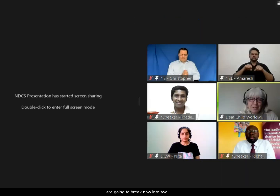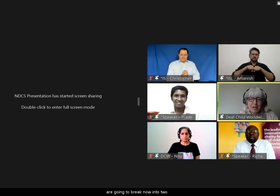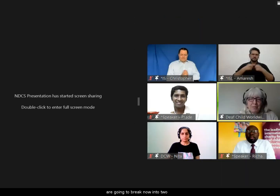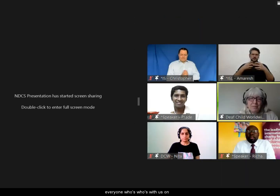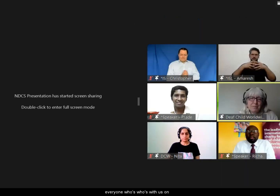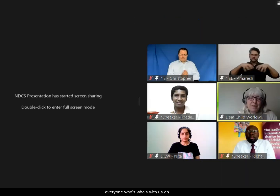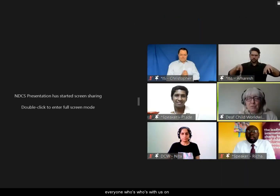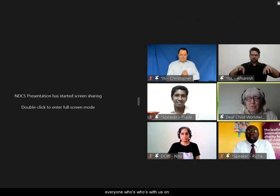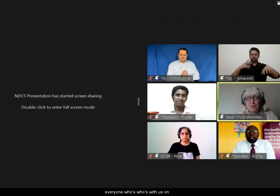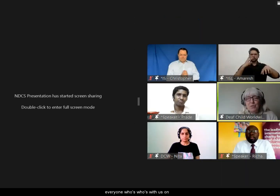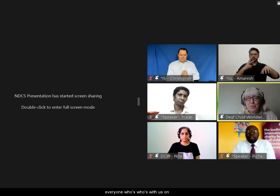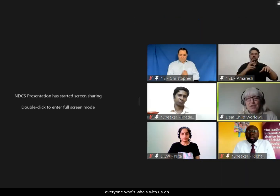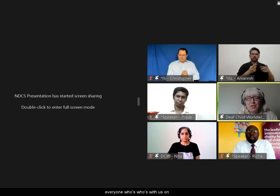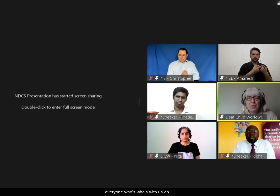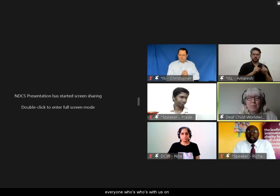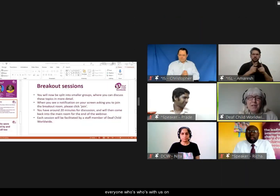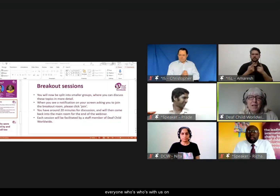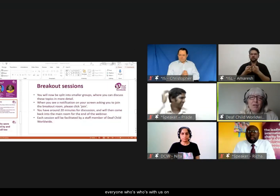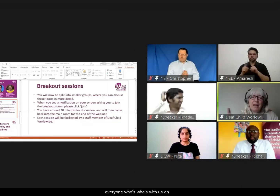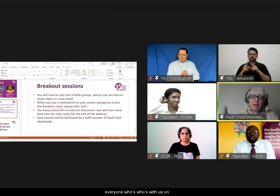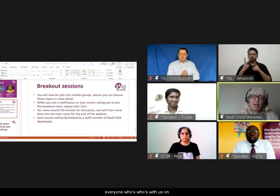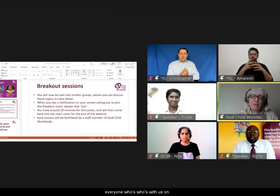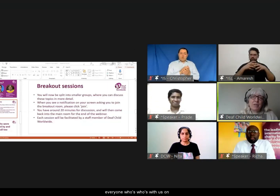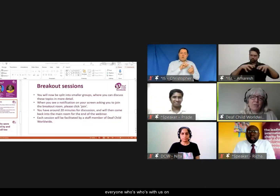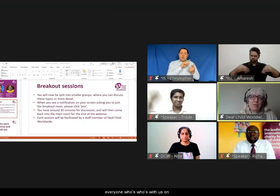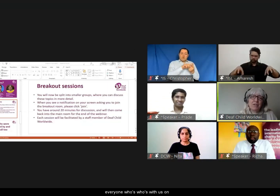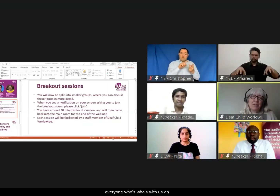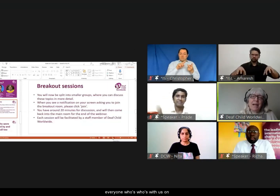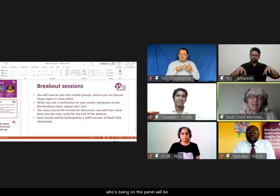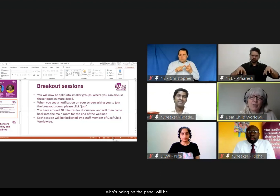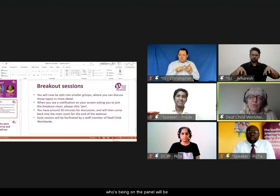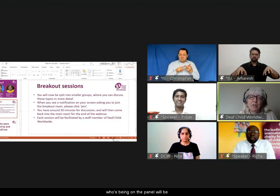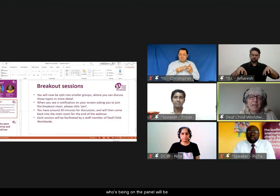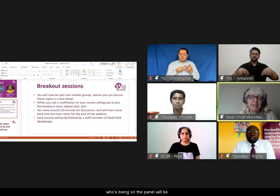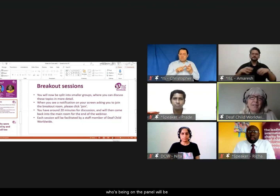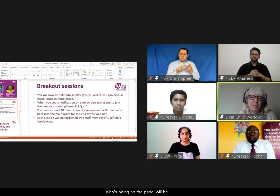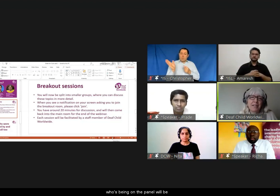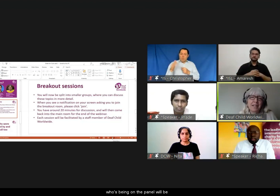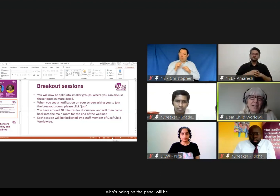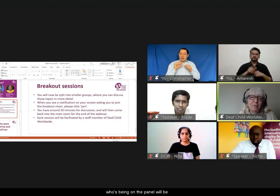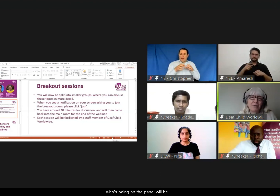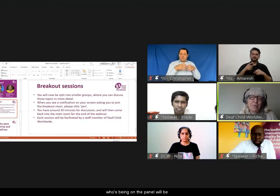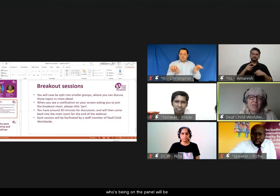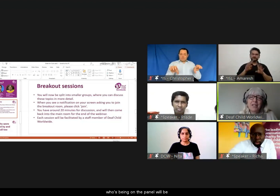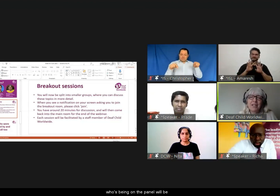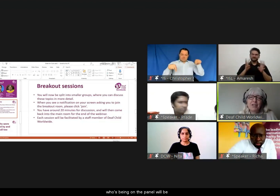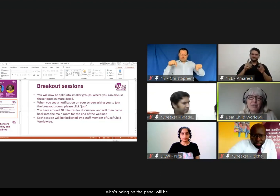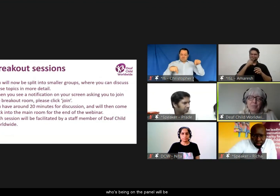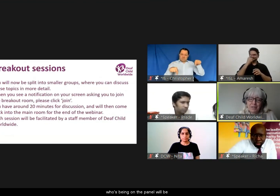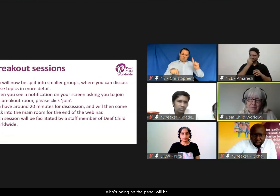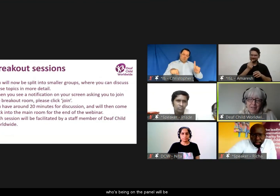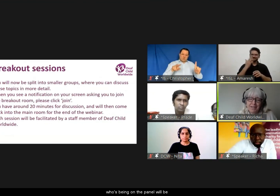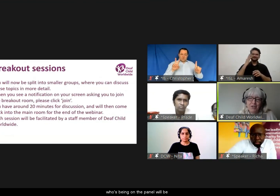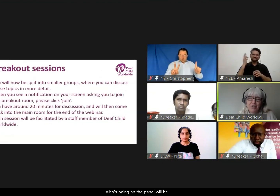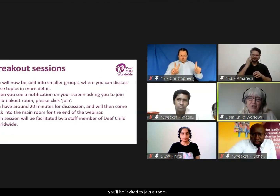everyone who's with us on the webinar, everyone who's been on the panel will be in the breakout rooms, and you'll